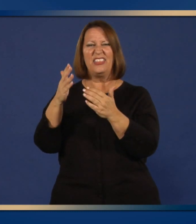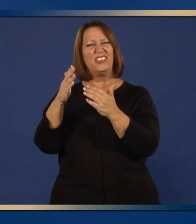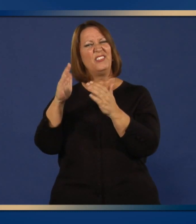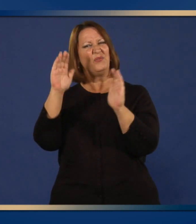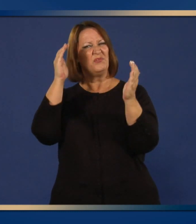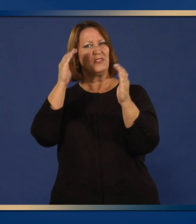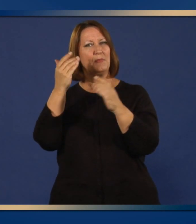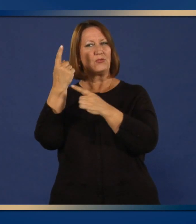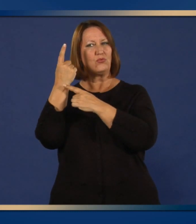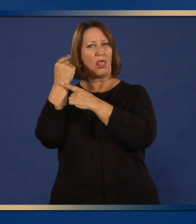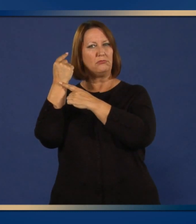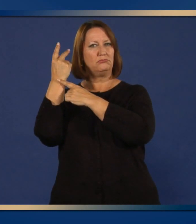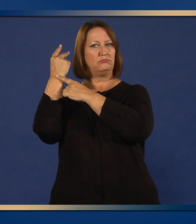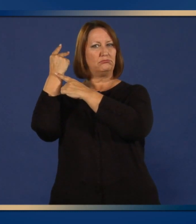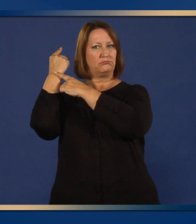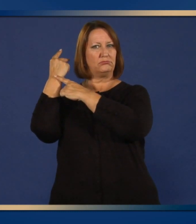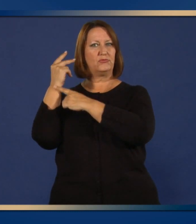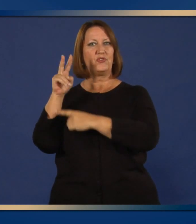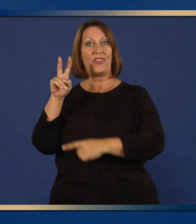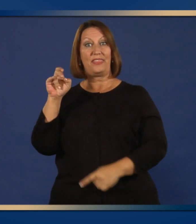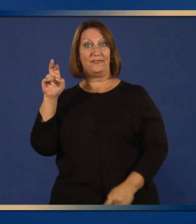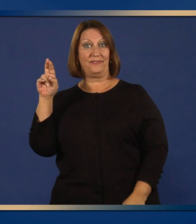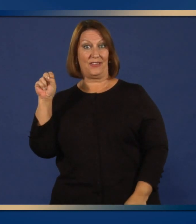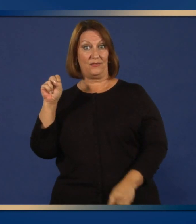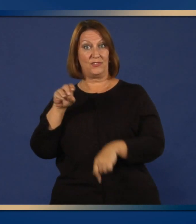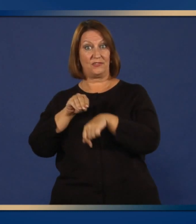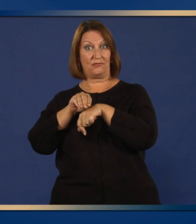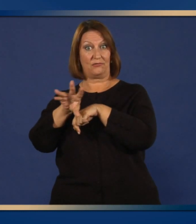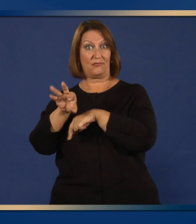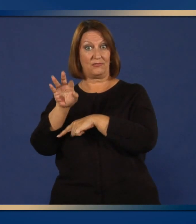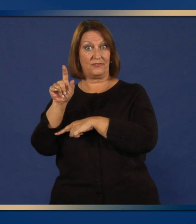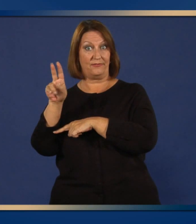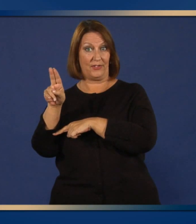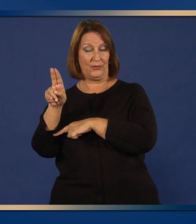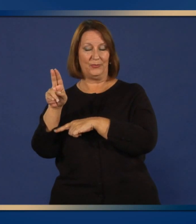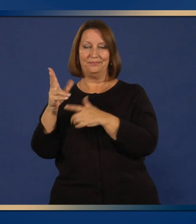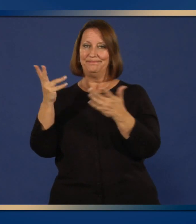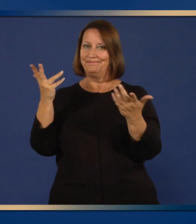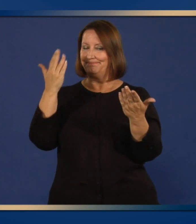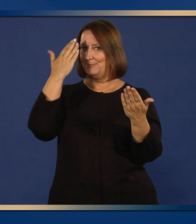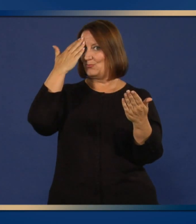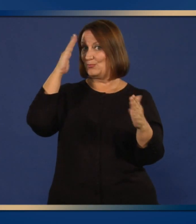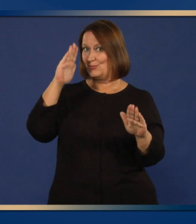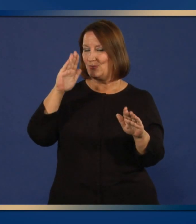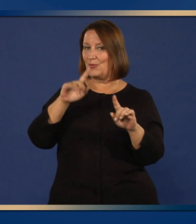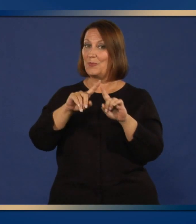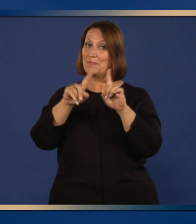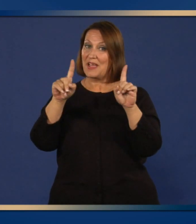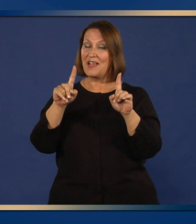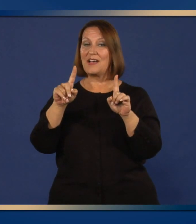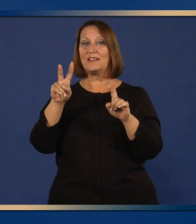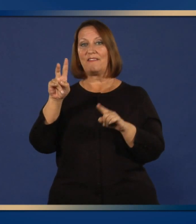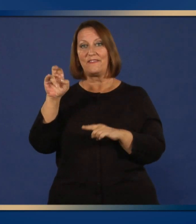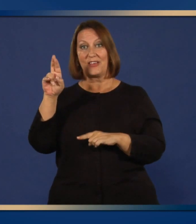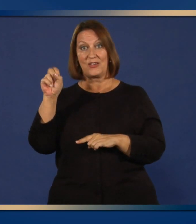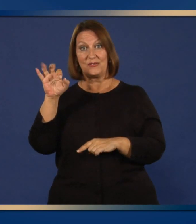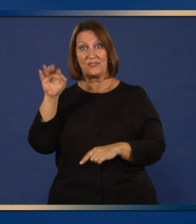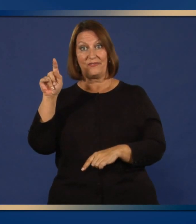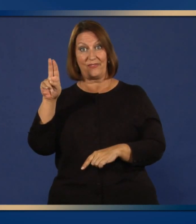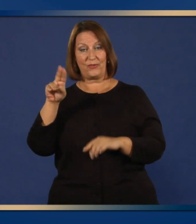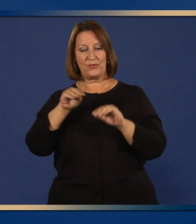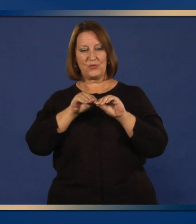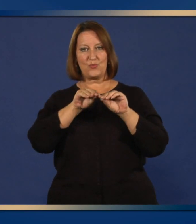or less potent than seasonal flu viruses, but will most likely be spread the same